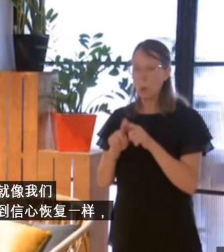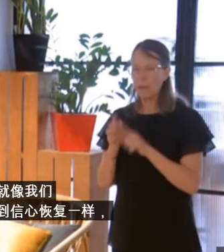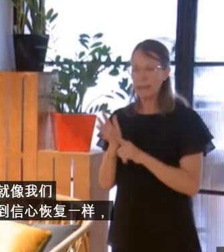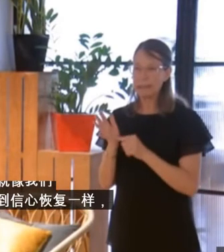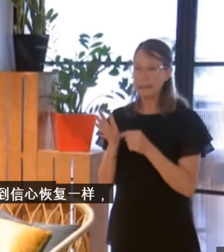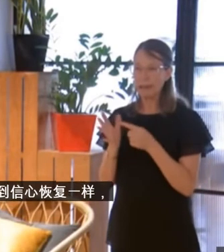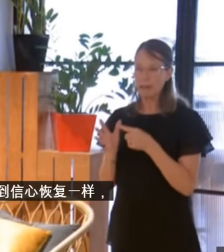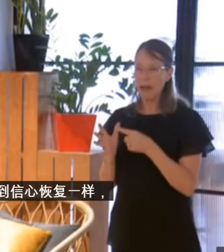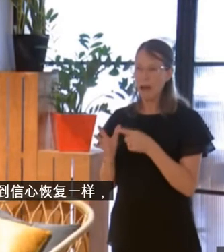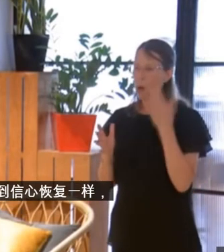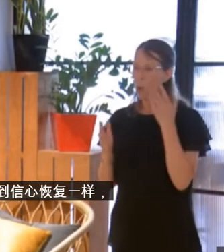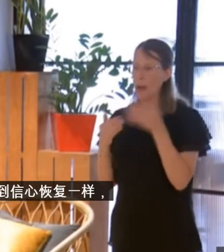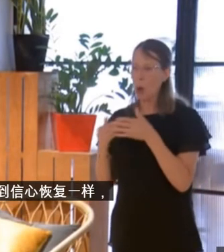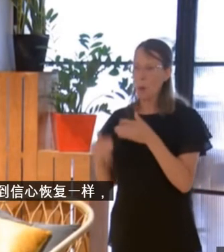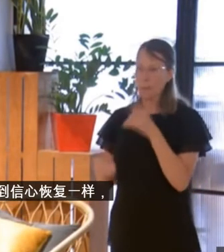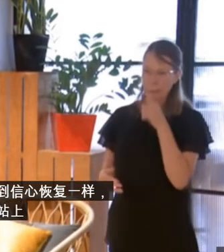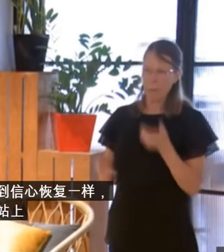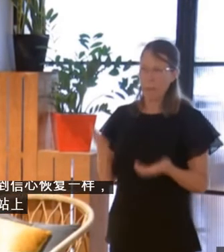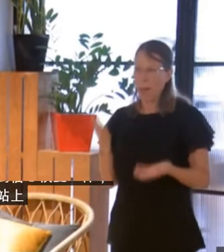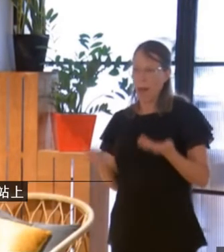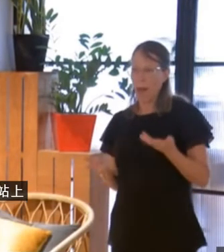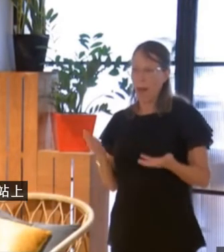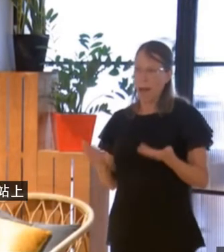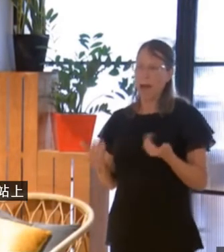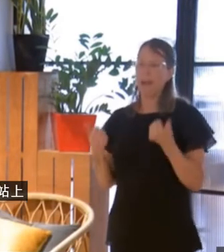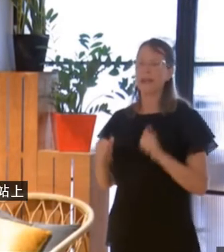outbreak. And New South Wales is back on